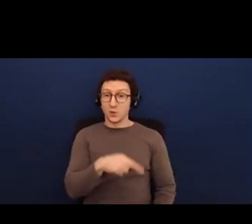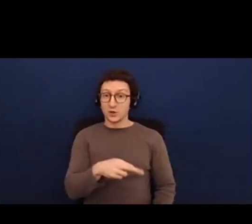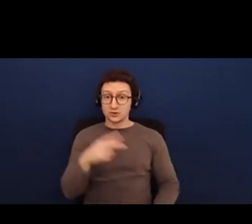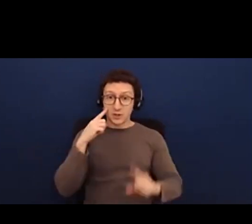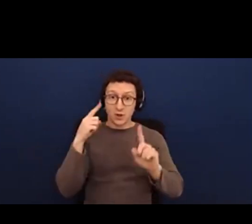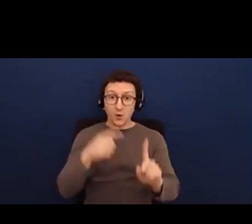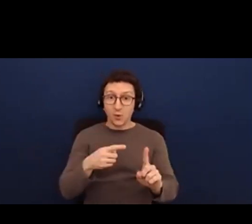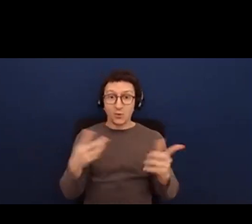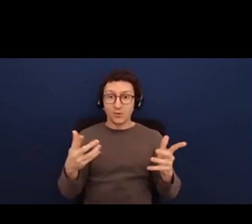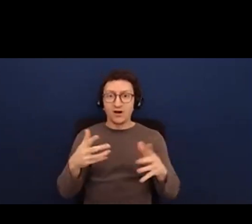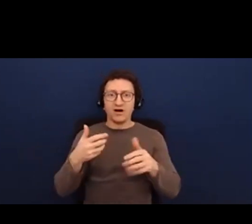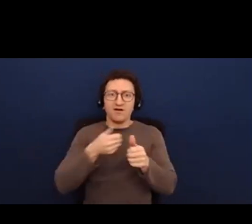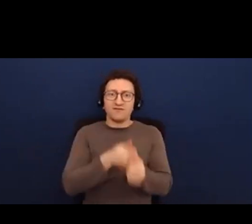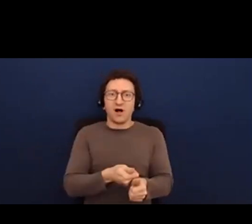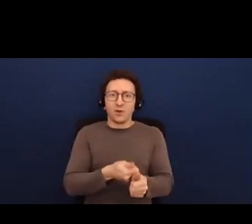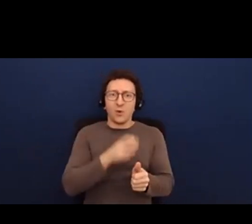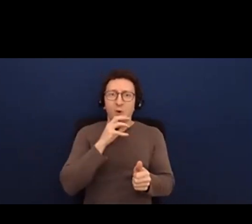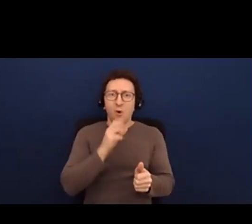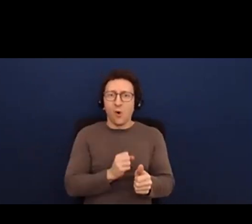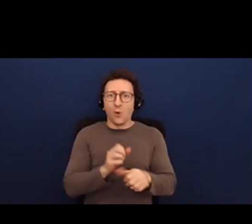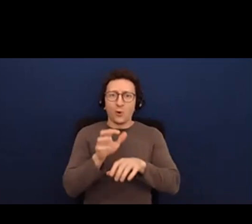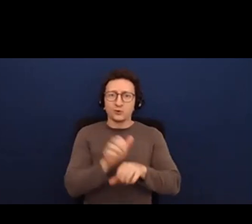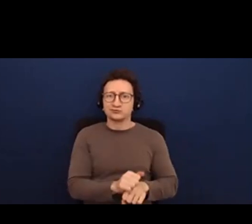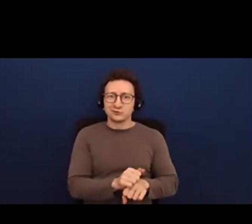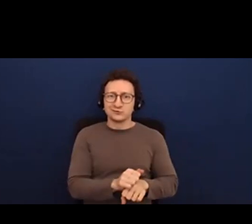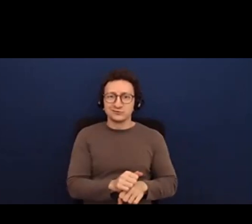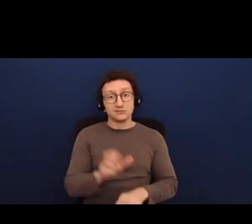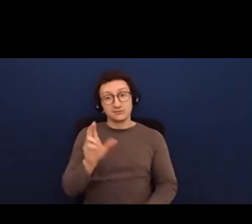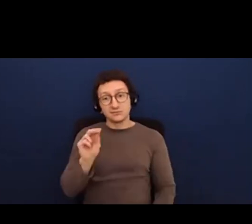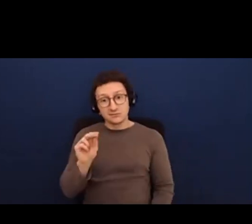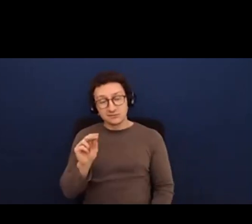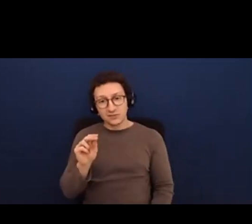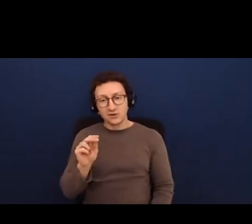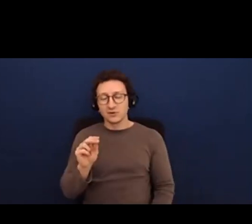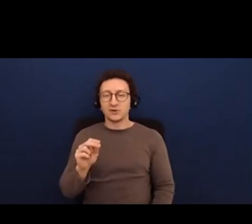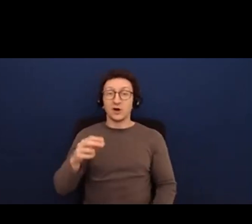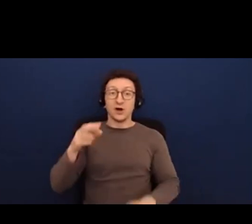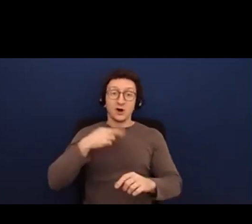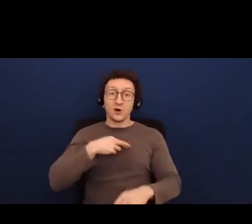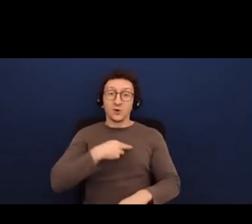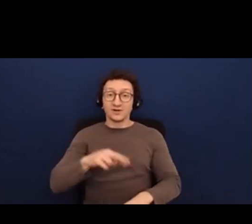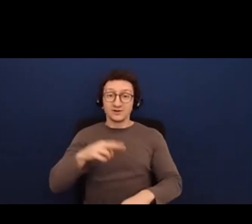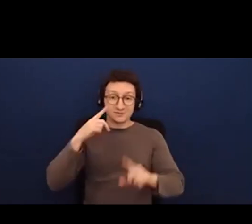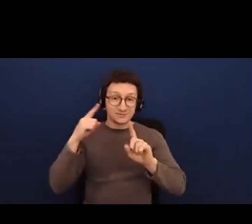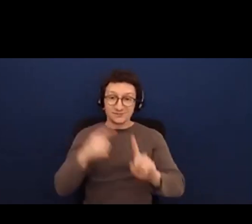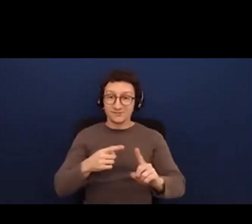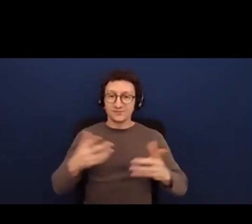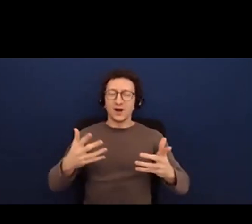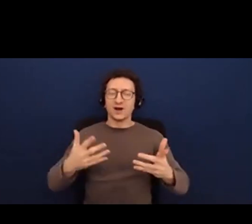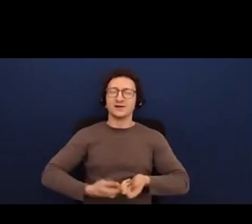some tradition. The goal of religion is to express oneself and